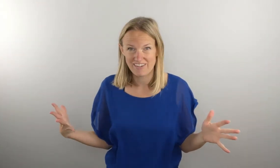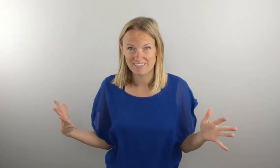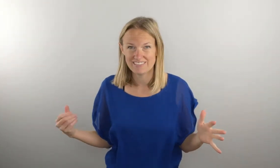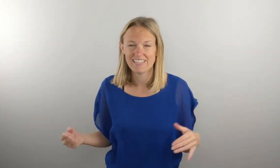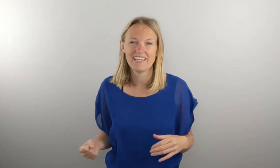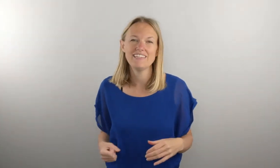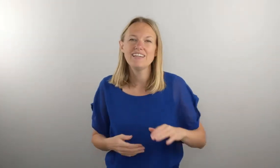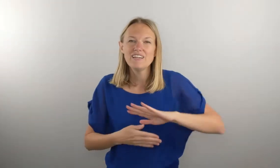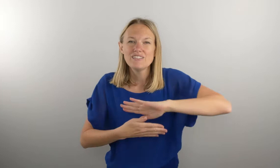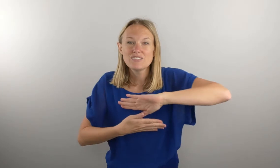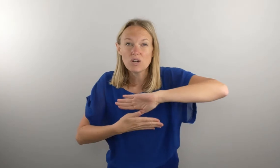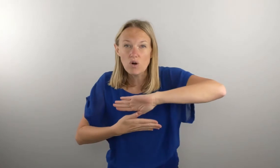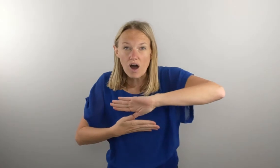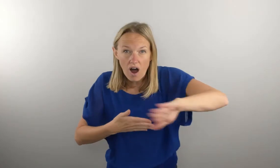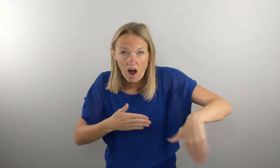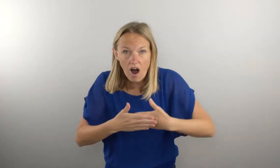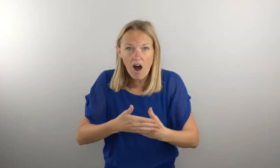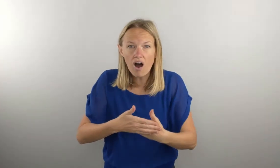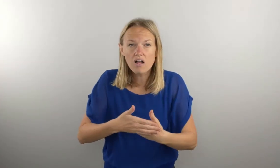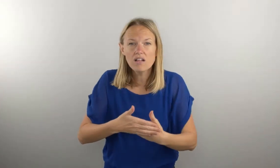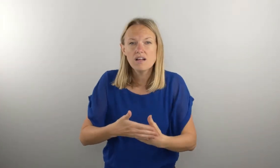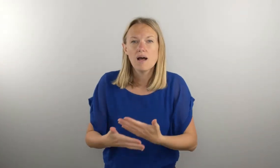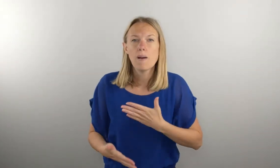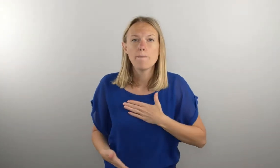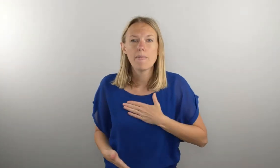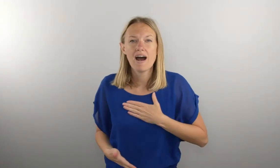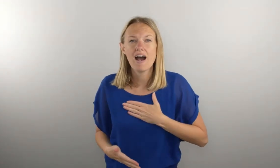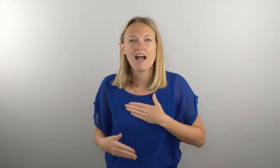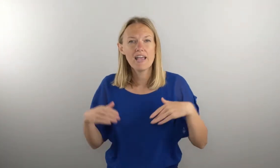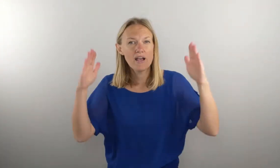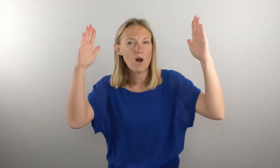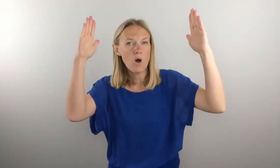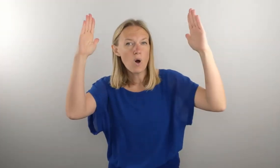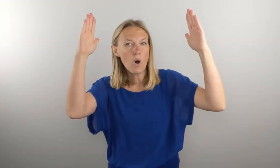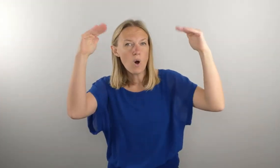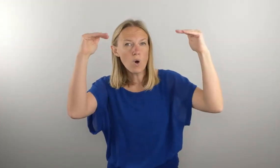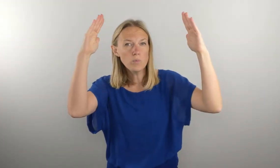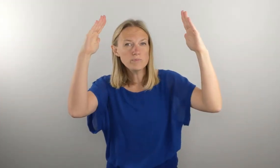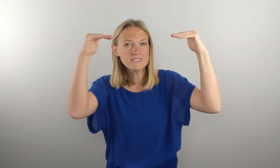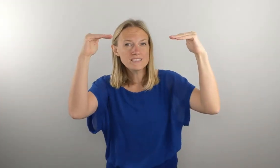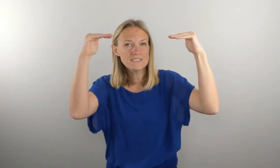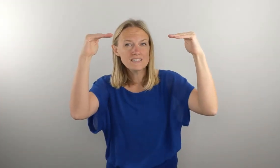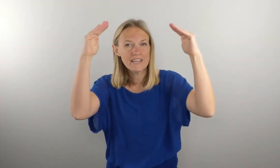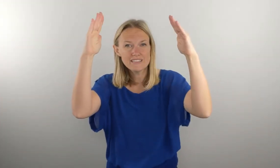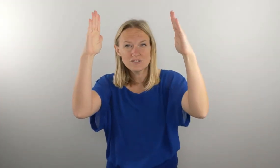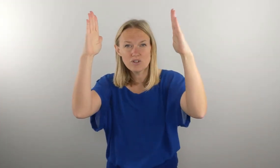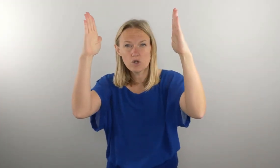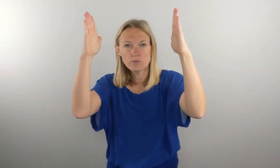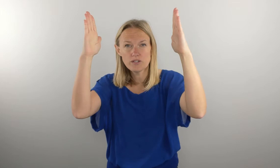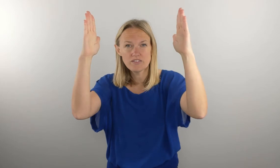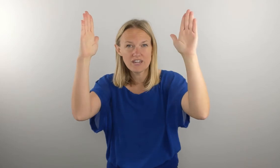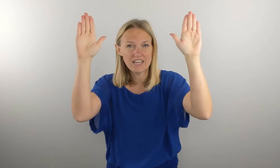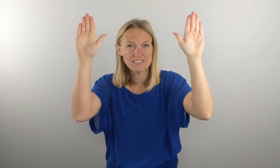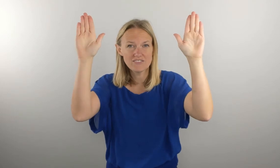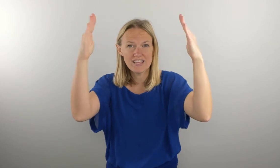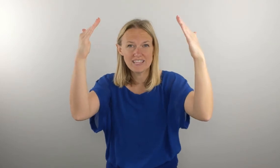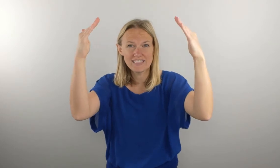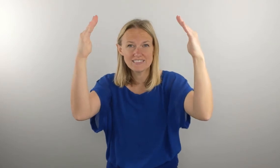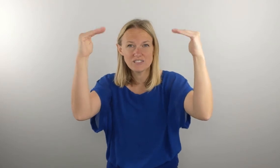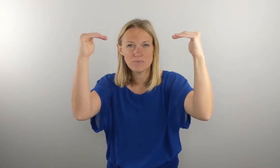fears, okay? So all my hopes, okay? So for hopes, you have your hands flat like this and you bend